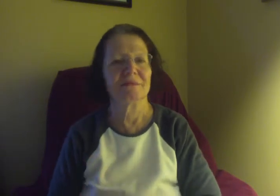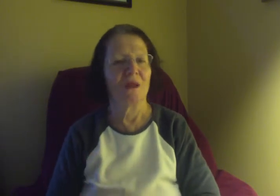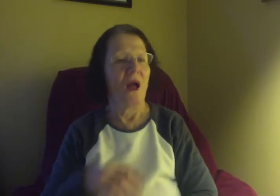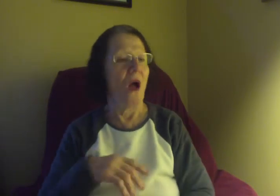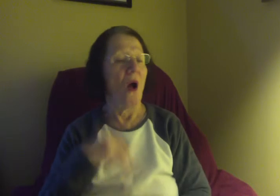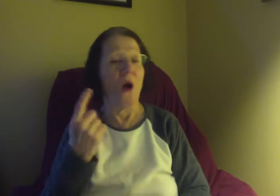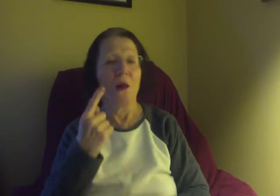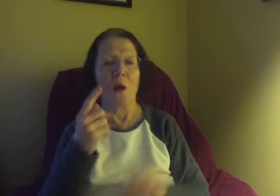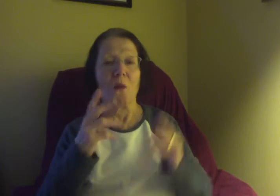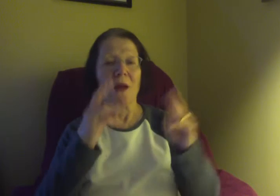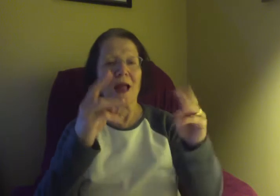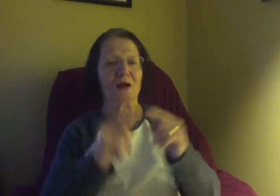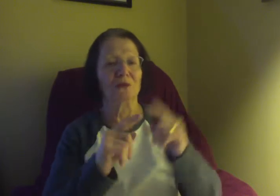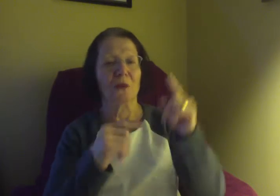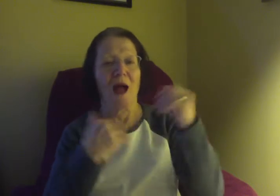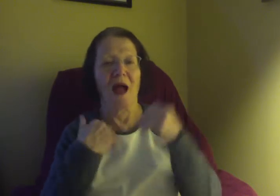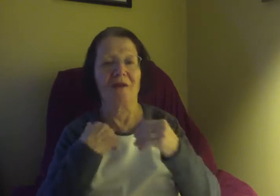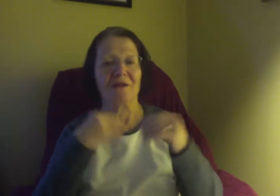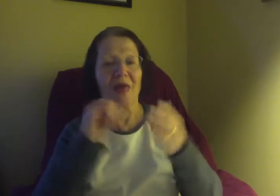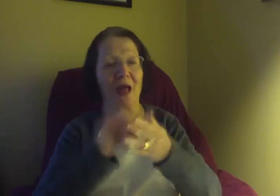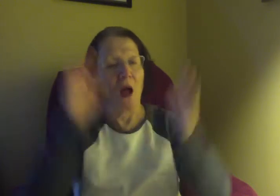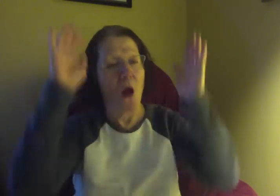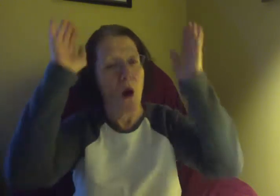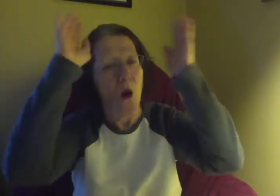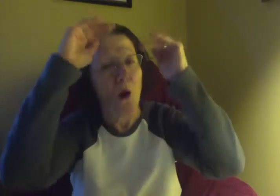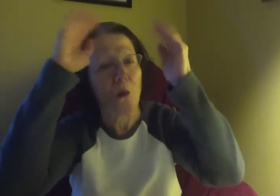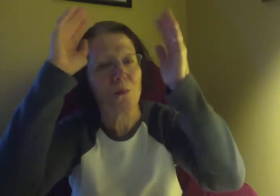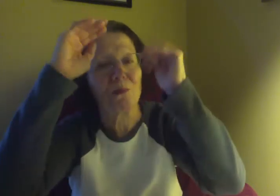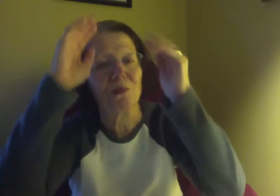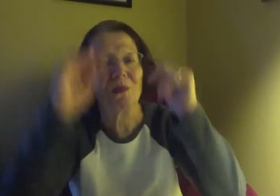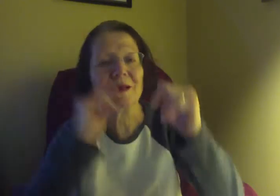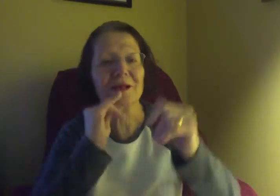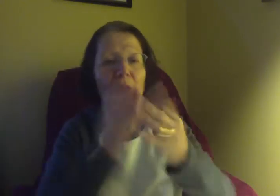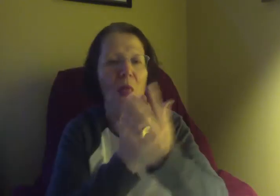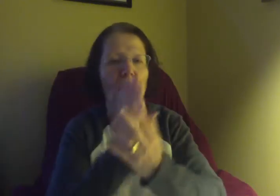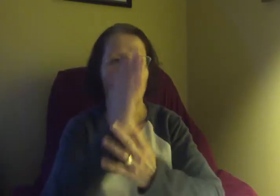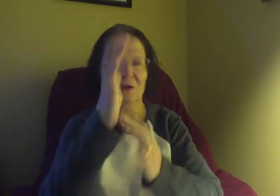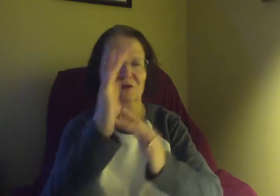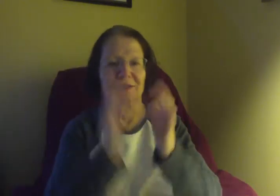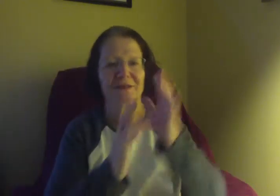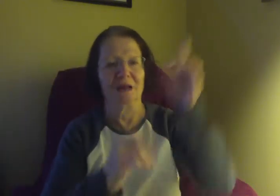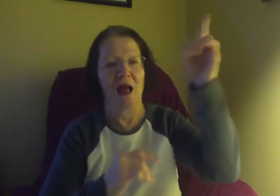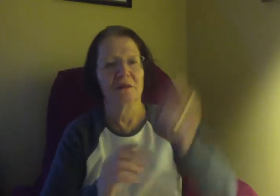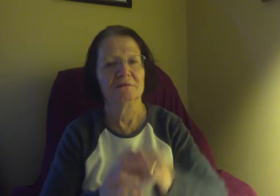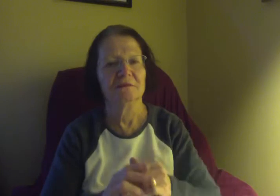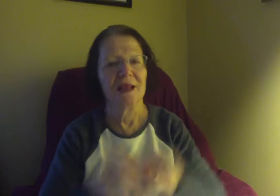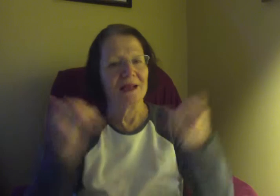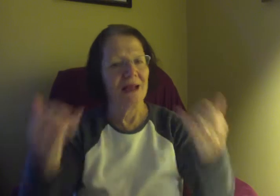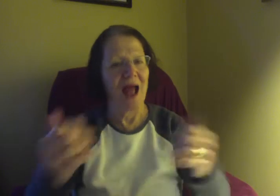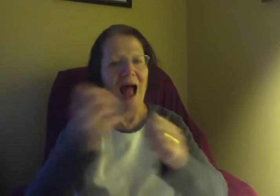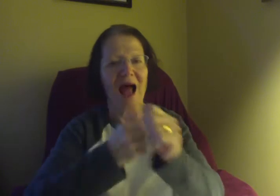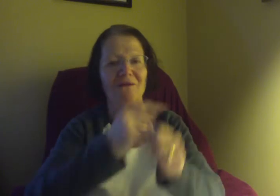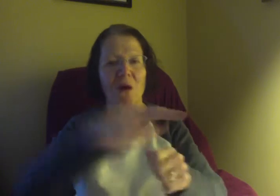I'm not going to be able to do I'm next I'm going